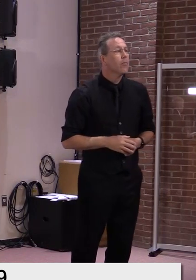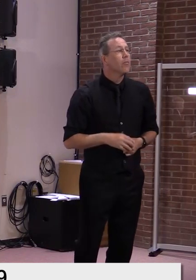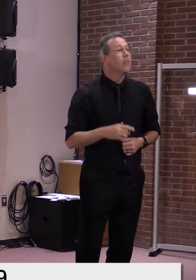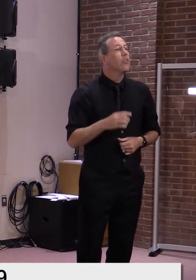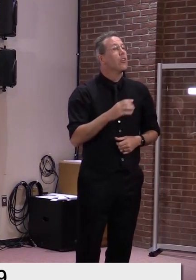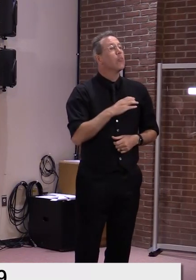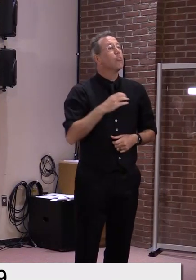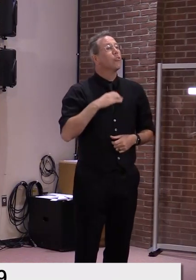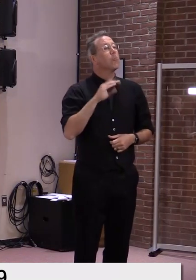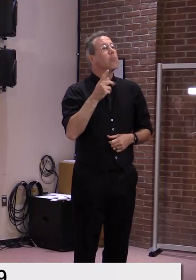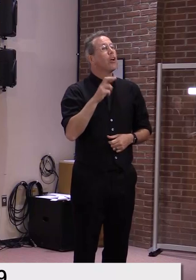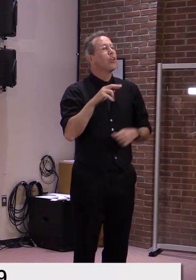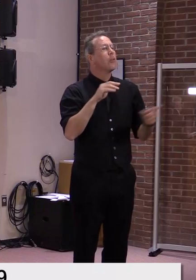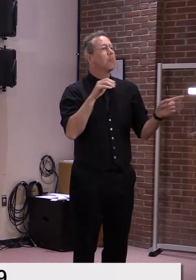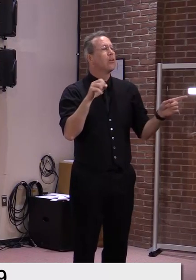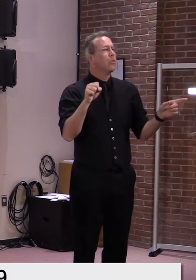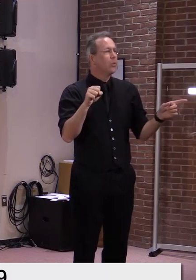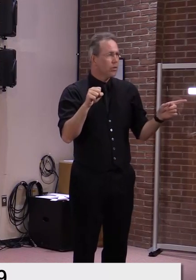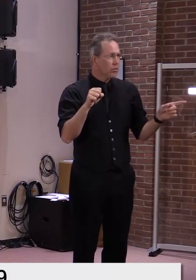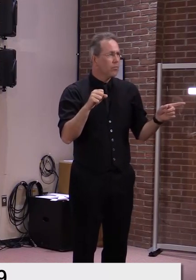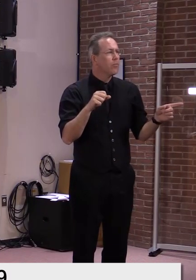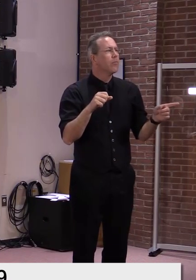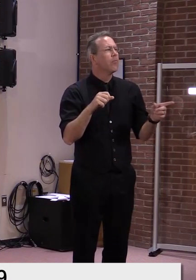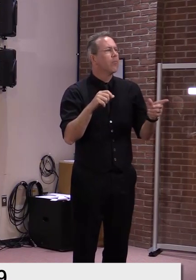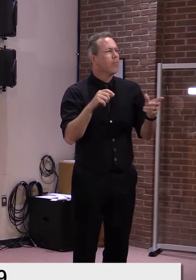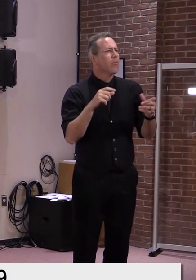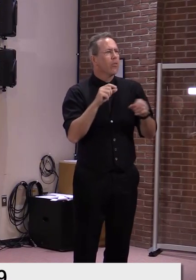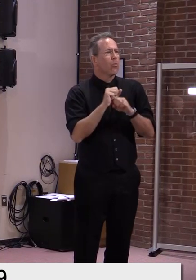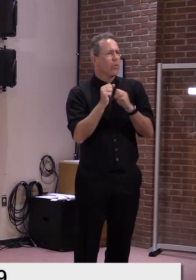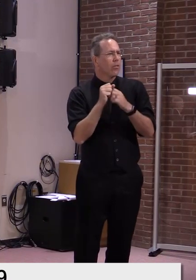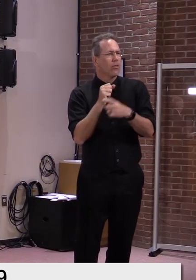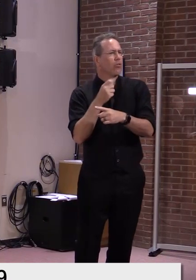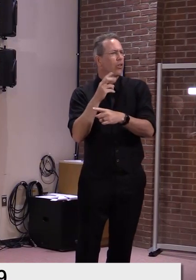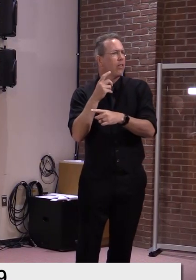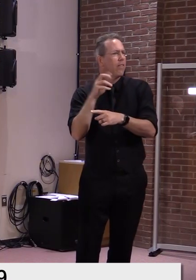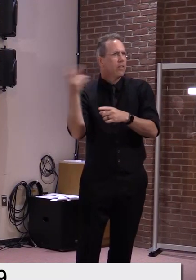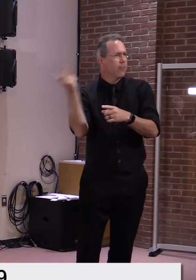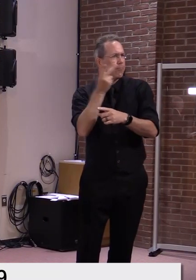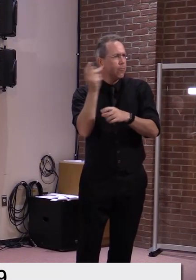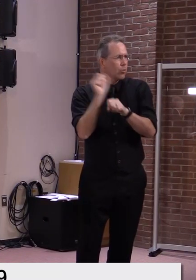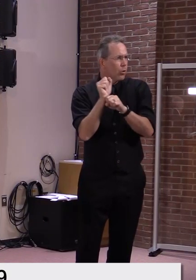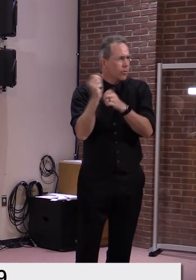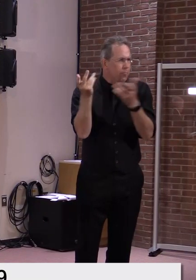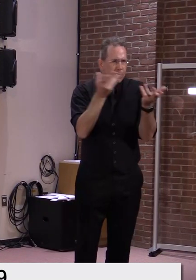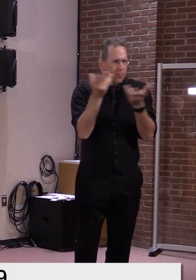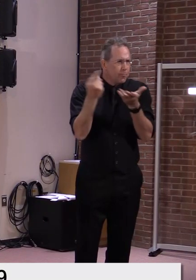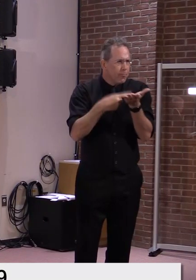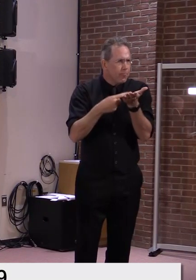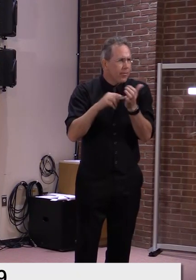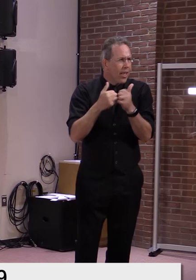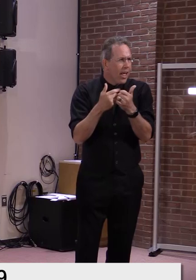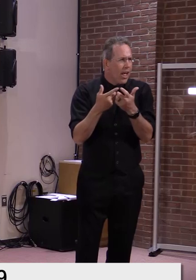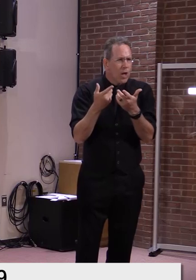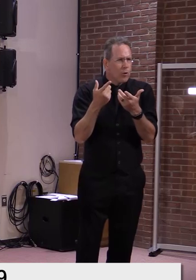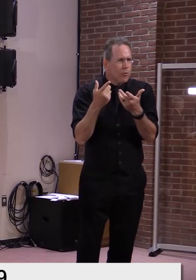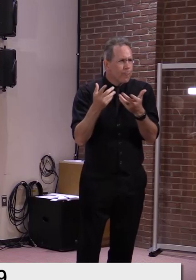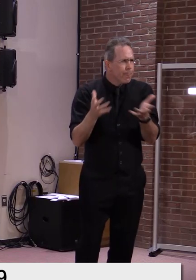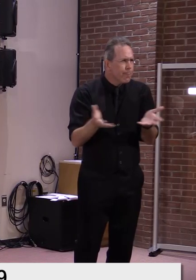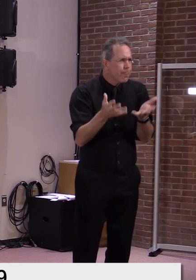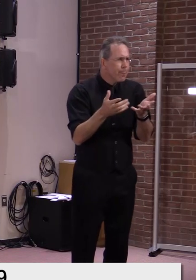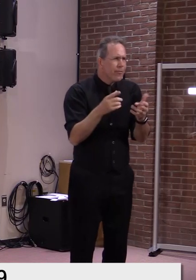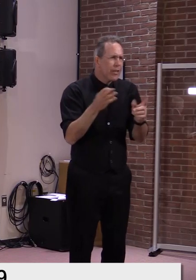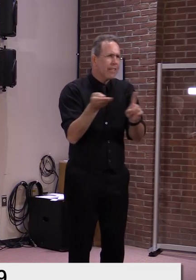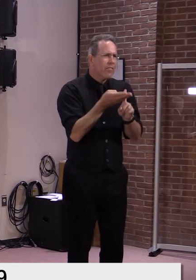see if we can convince some people to take a vaccination in that facility. But